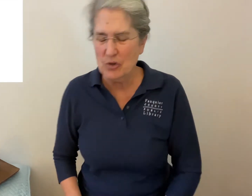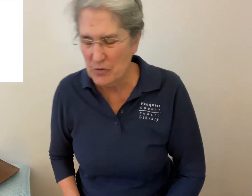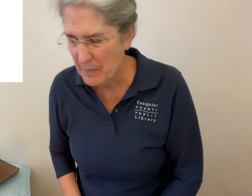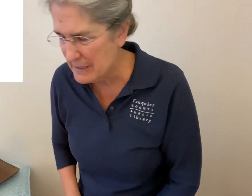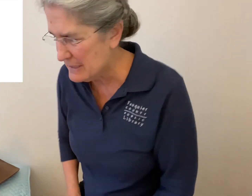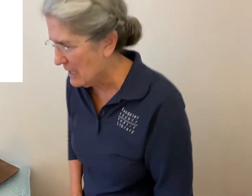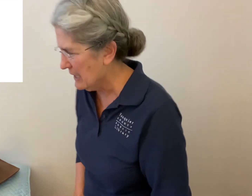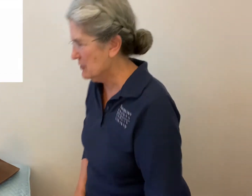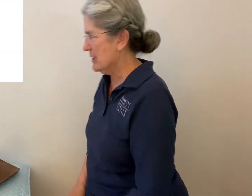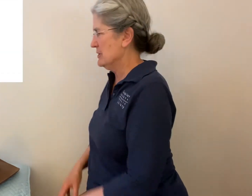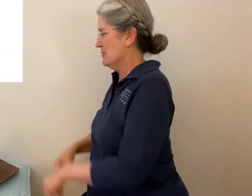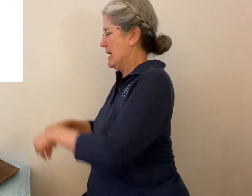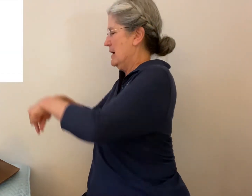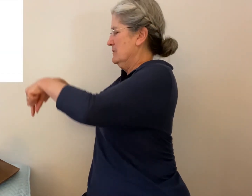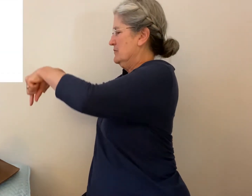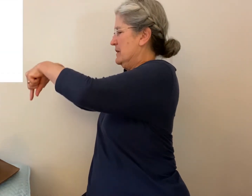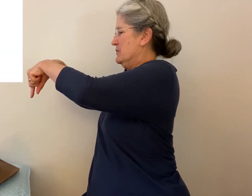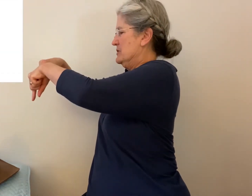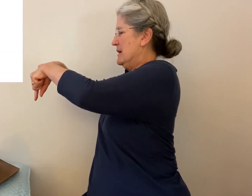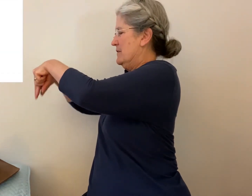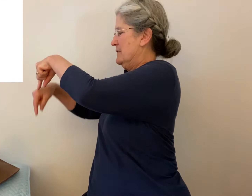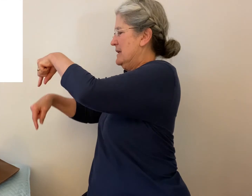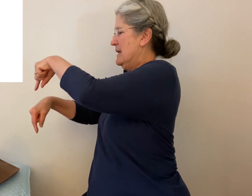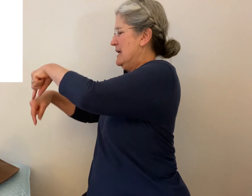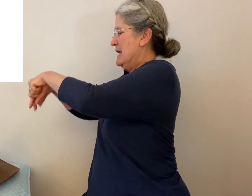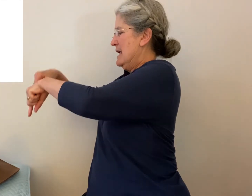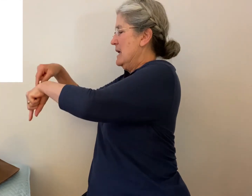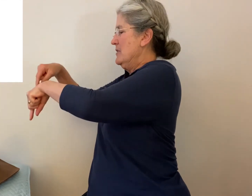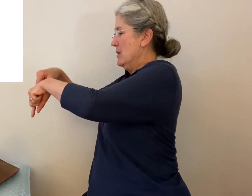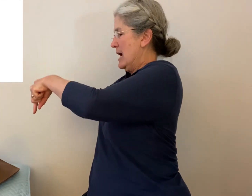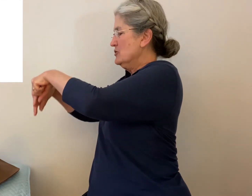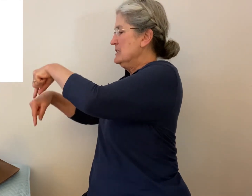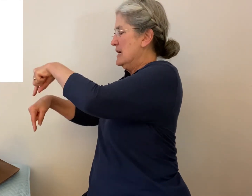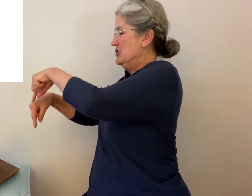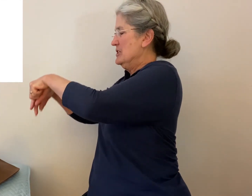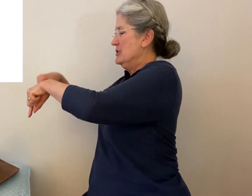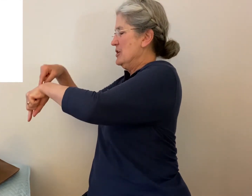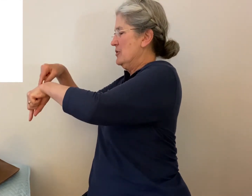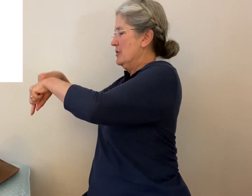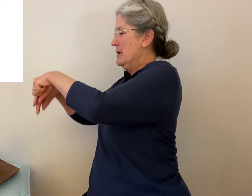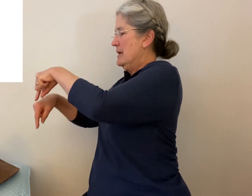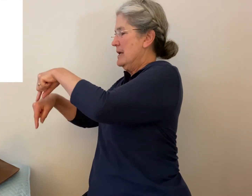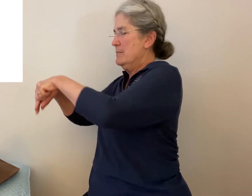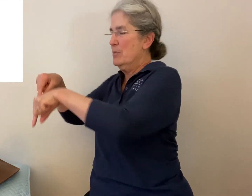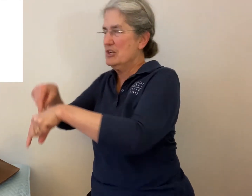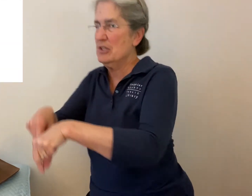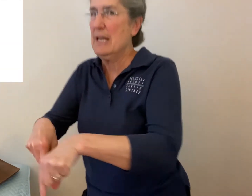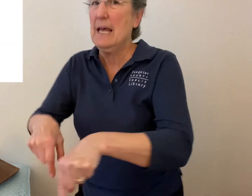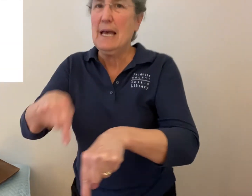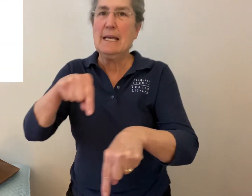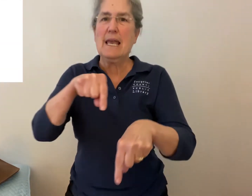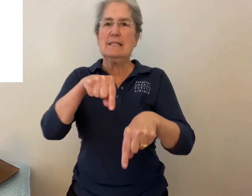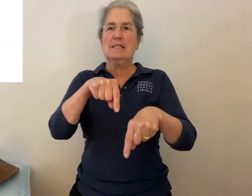from the side. Your hands are out in front of yourself and they're actually touching each other and brushing against each